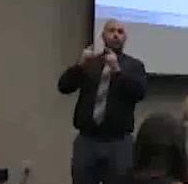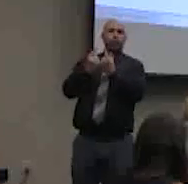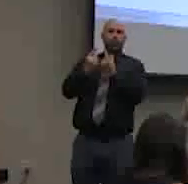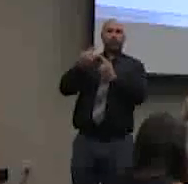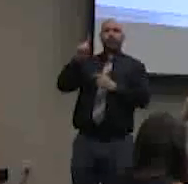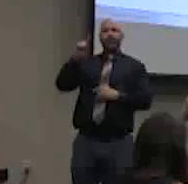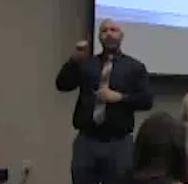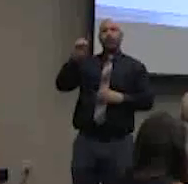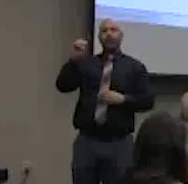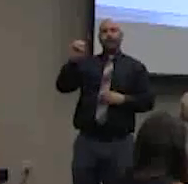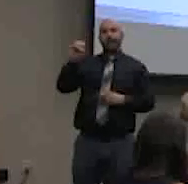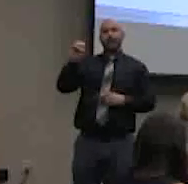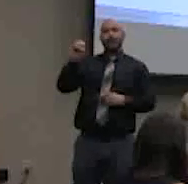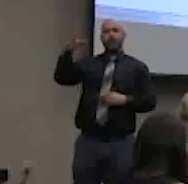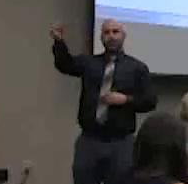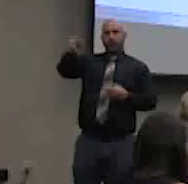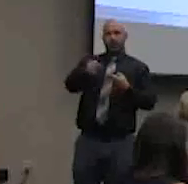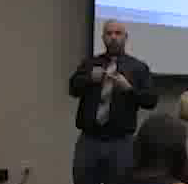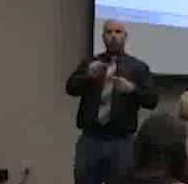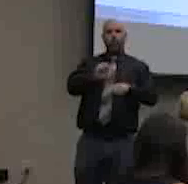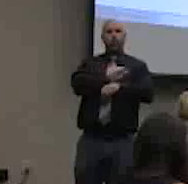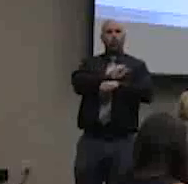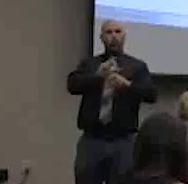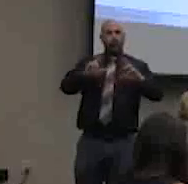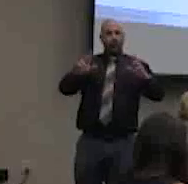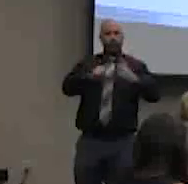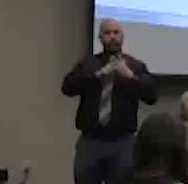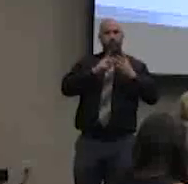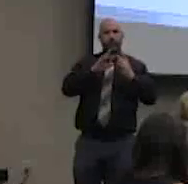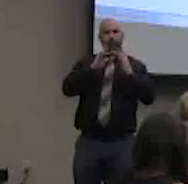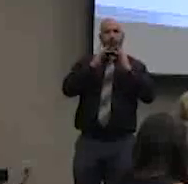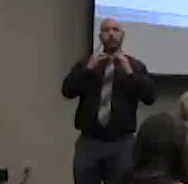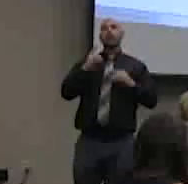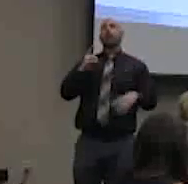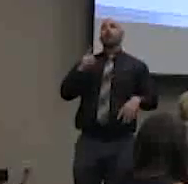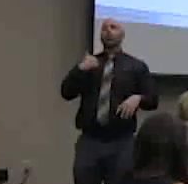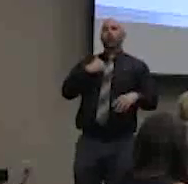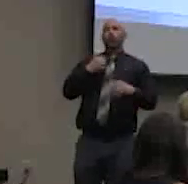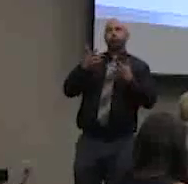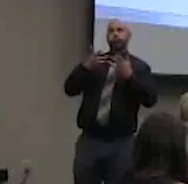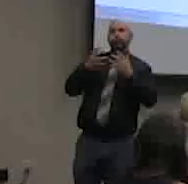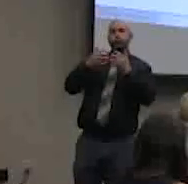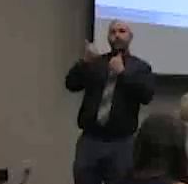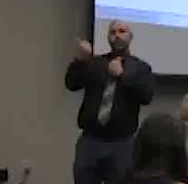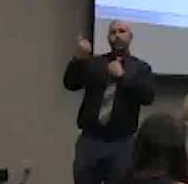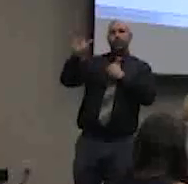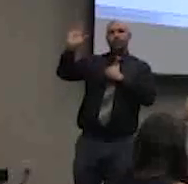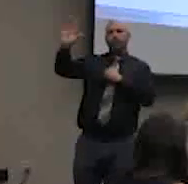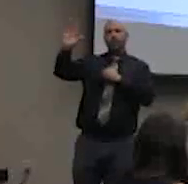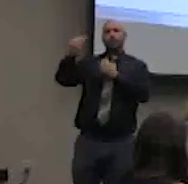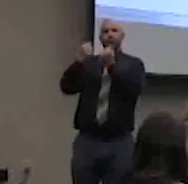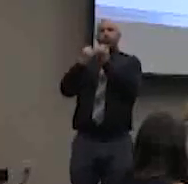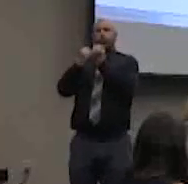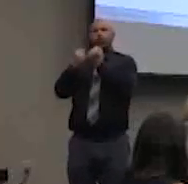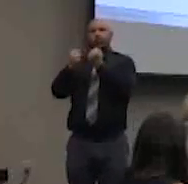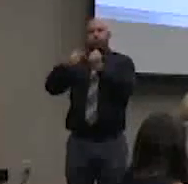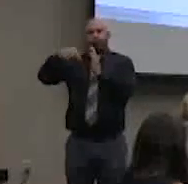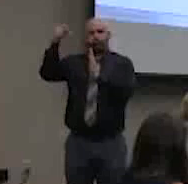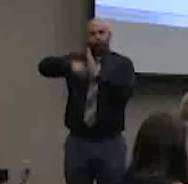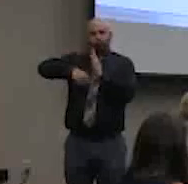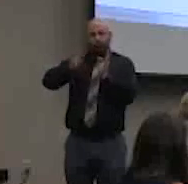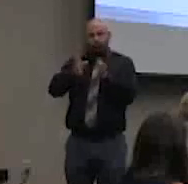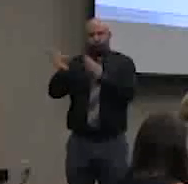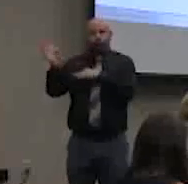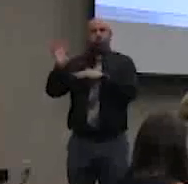to work with Ready Start Networks. We've engaged them separately to support us in a strategic planning process. You know, we've